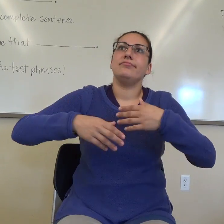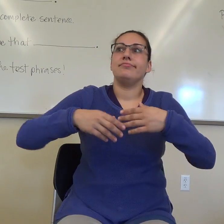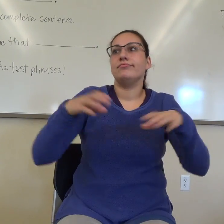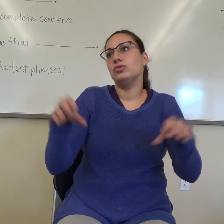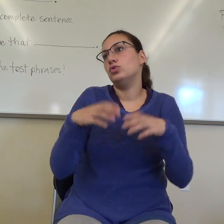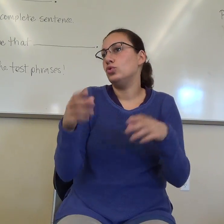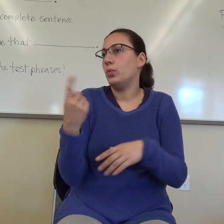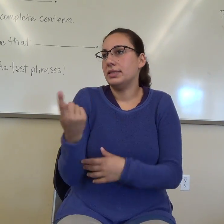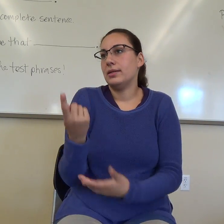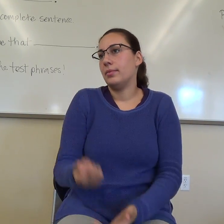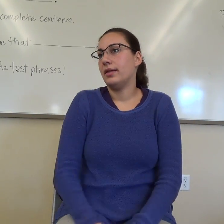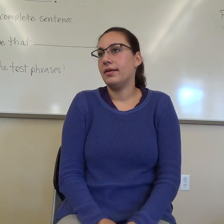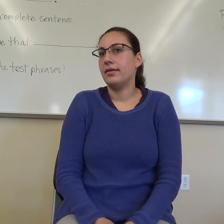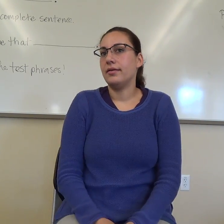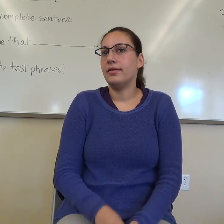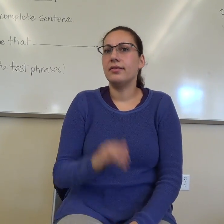do for your leisure?